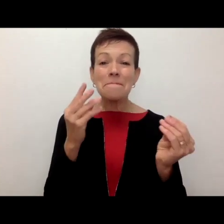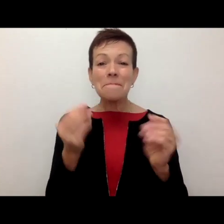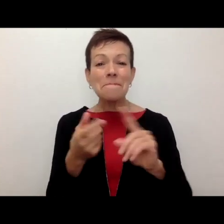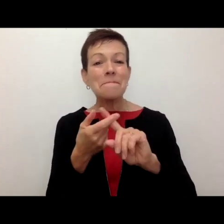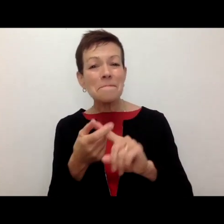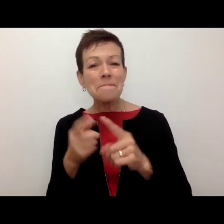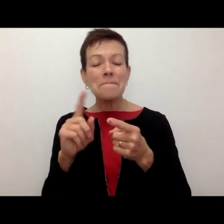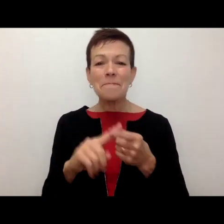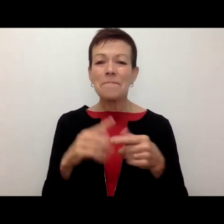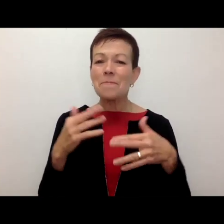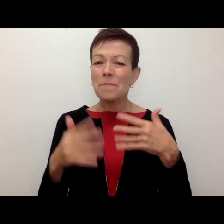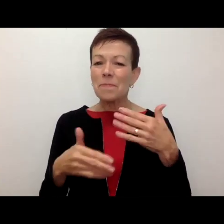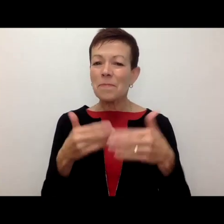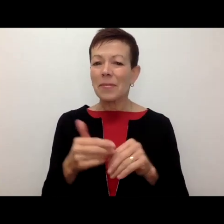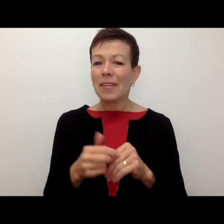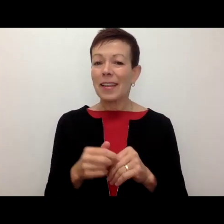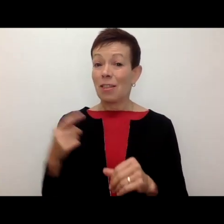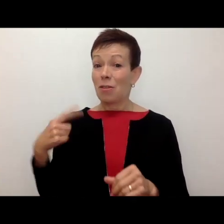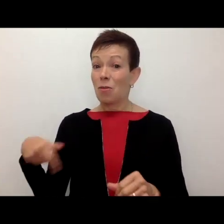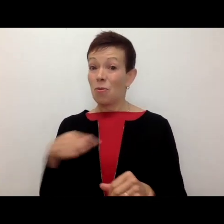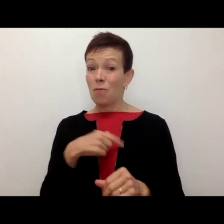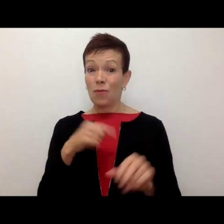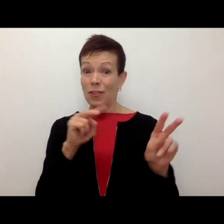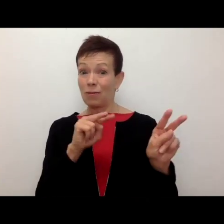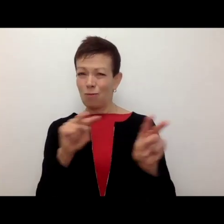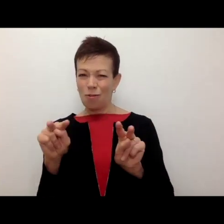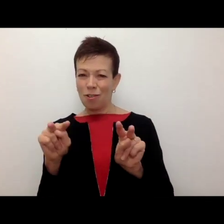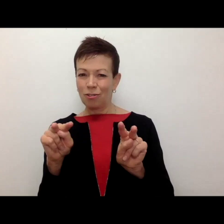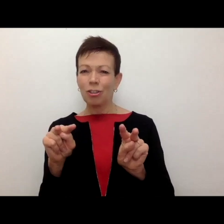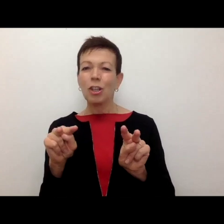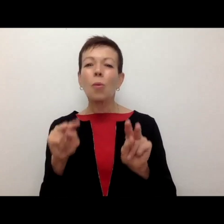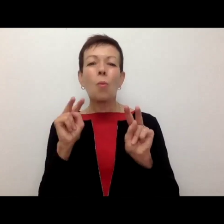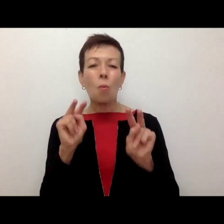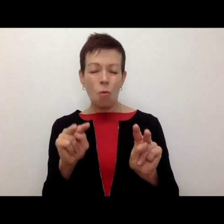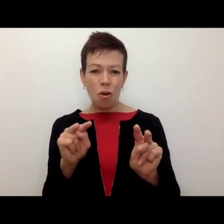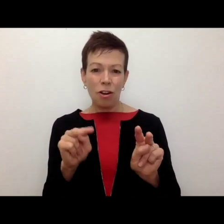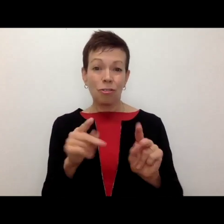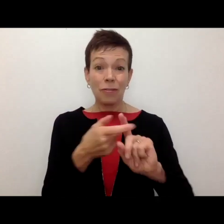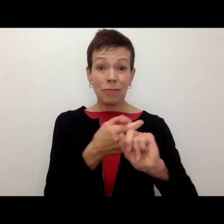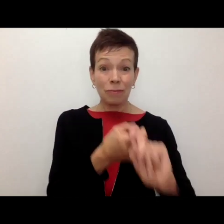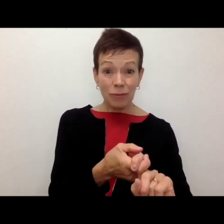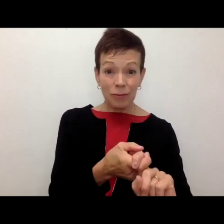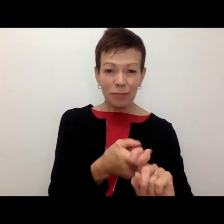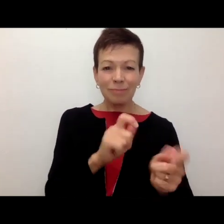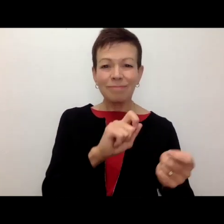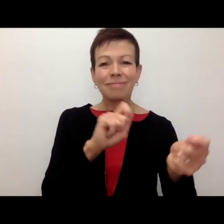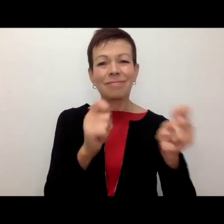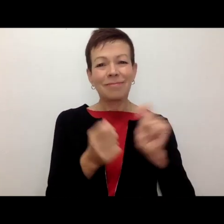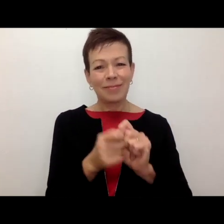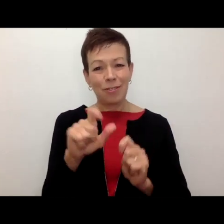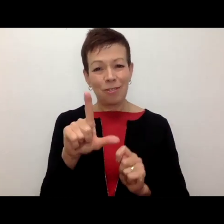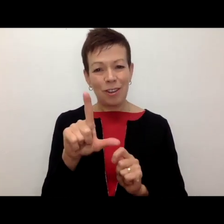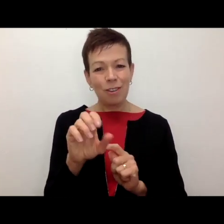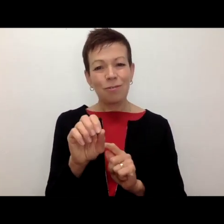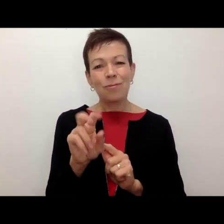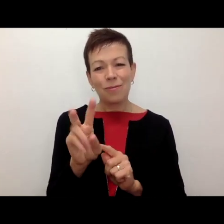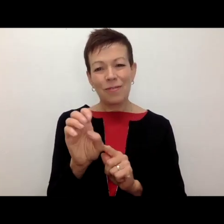as friends. And those of us who were watching saw this friendship deepen and turn to